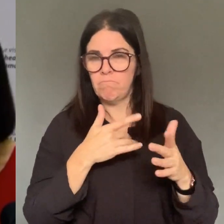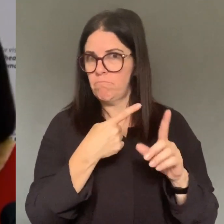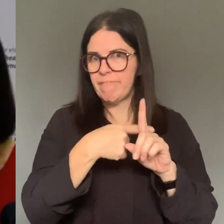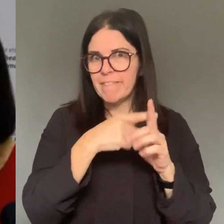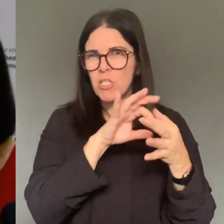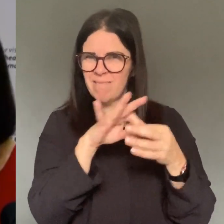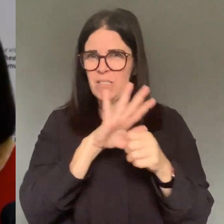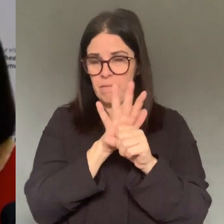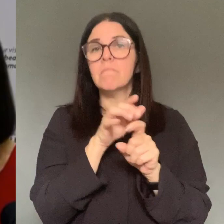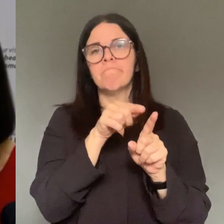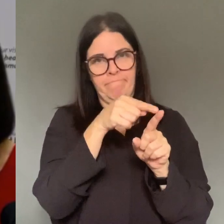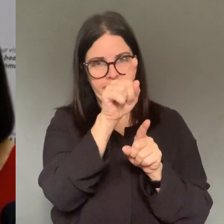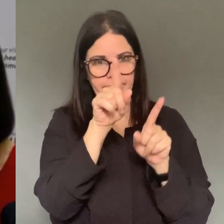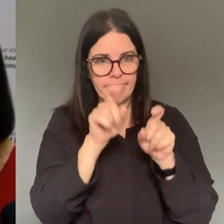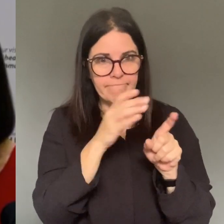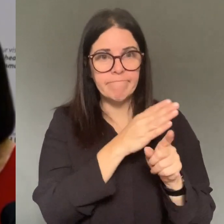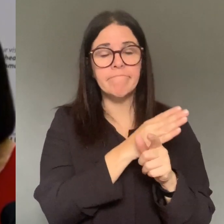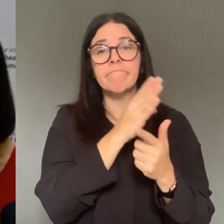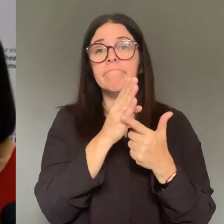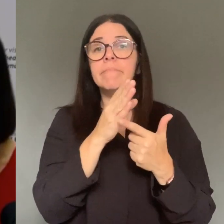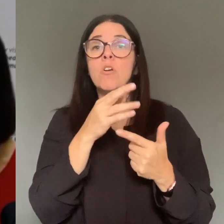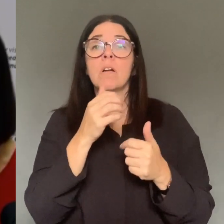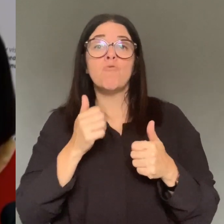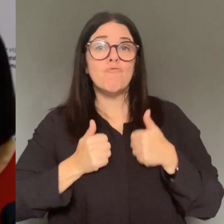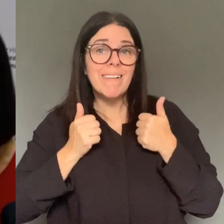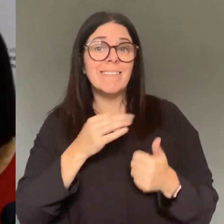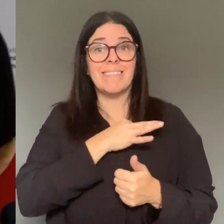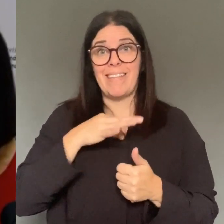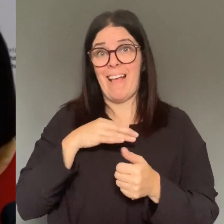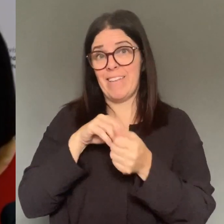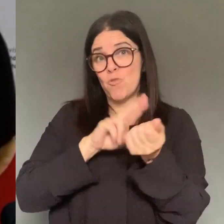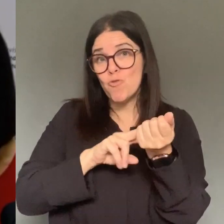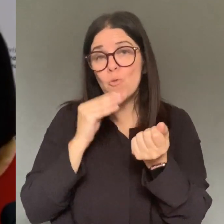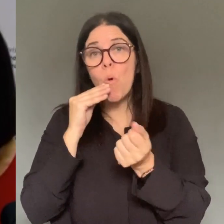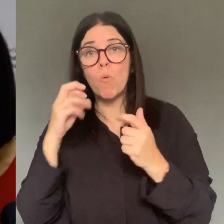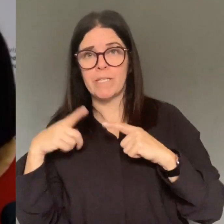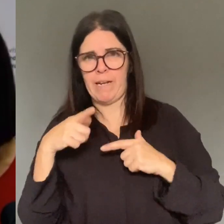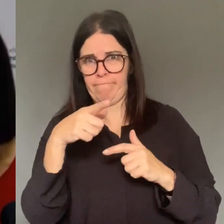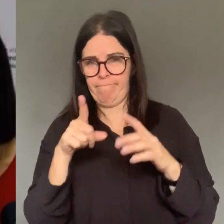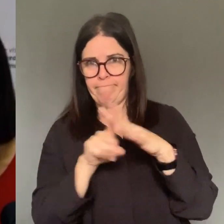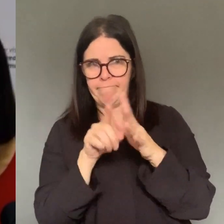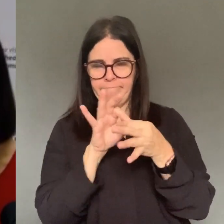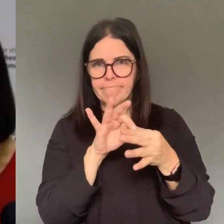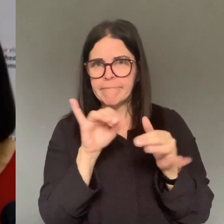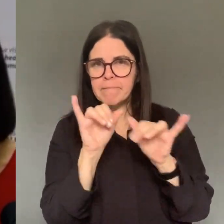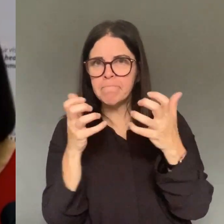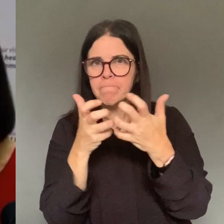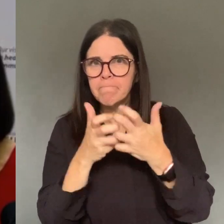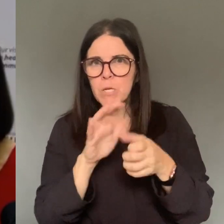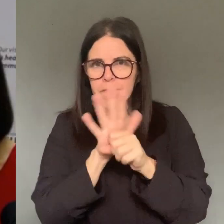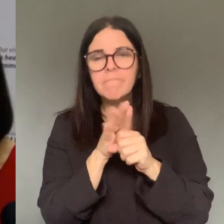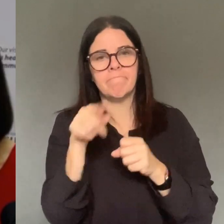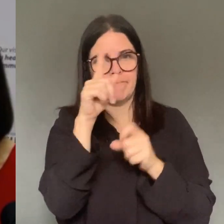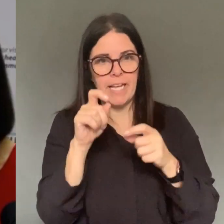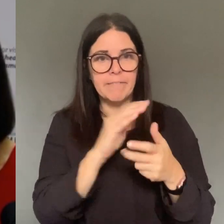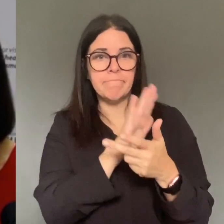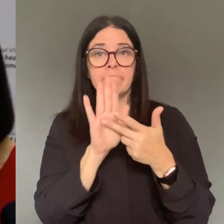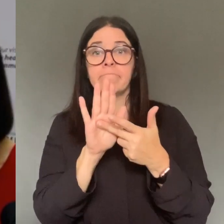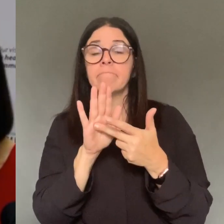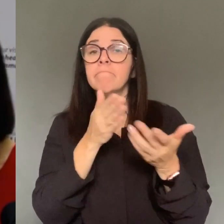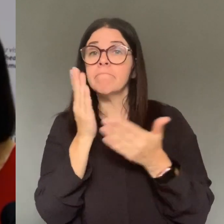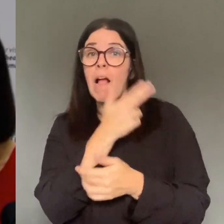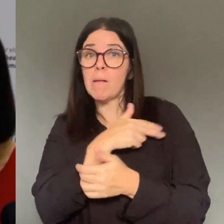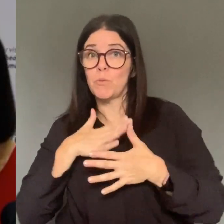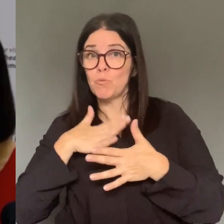staff and staff in long-term care facilities, hospitalized patients, symptomatic members of remote,